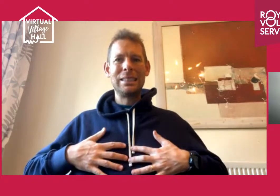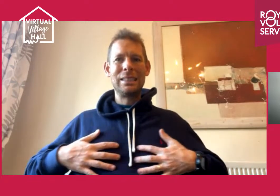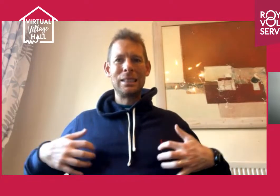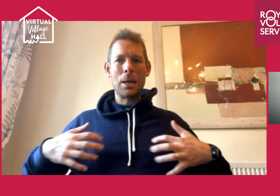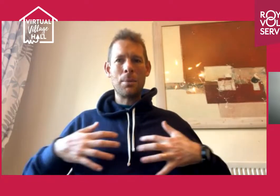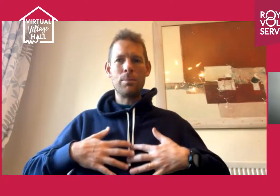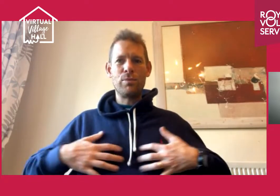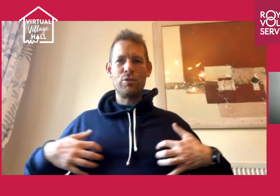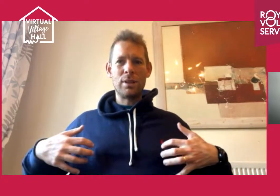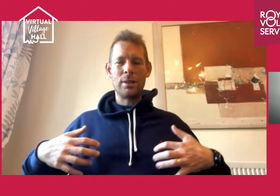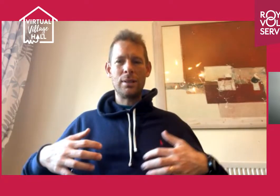Zebra.